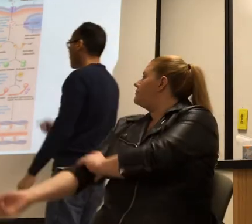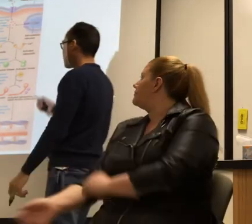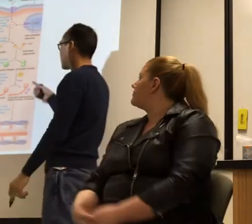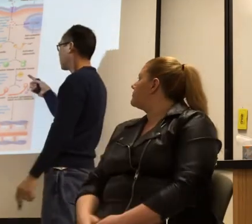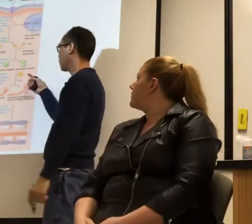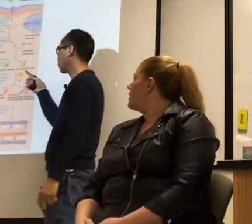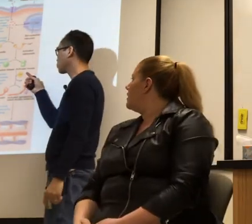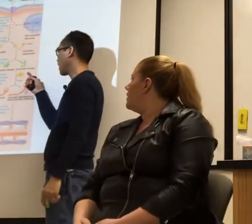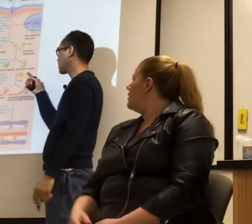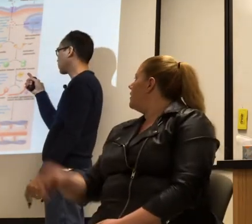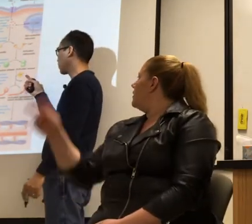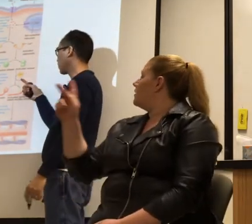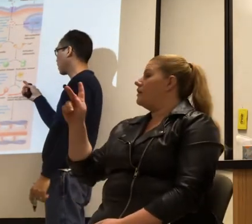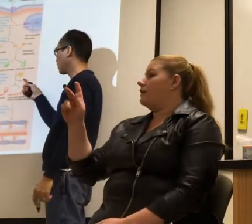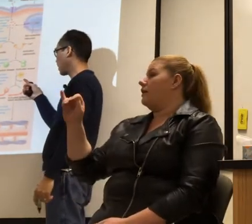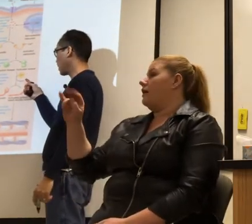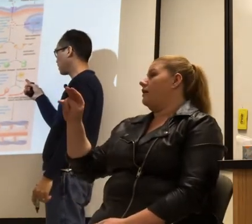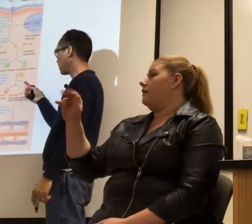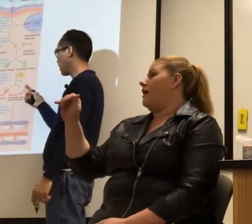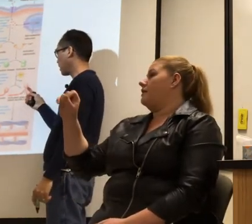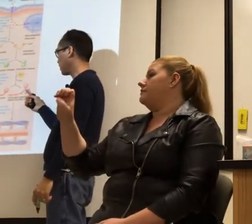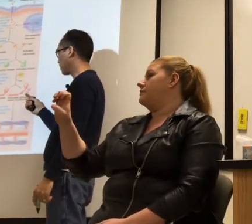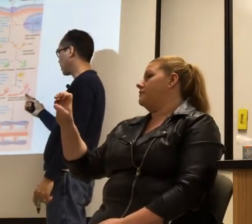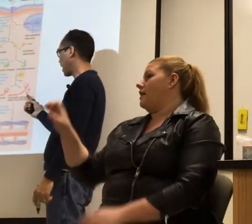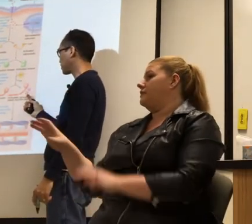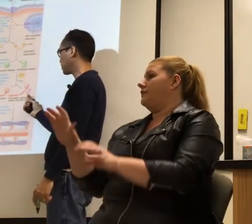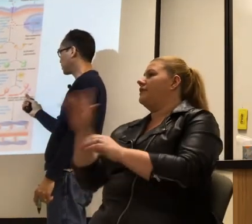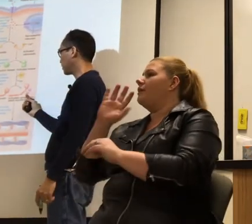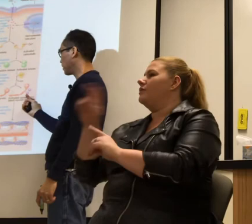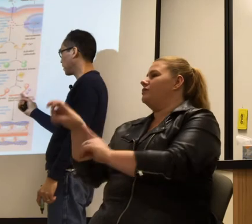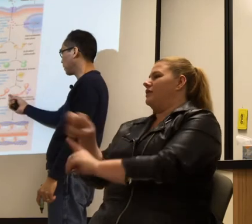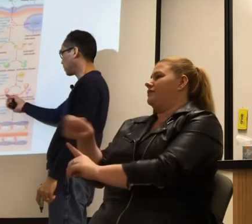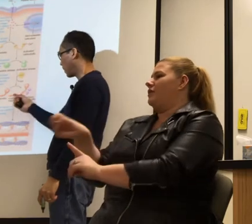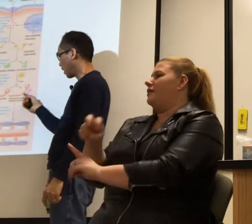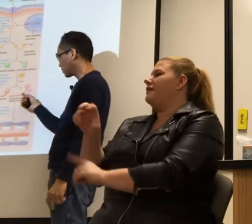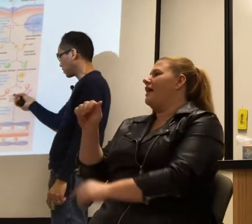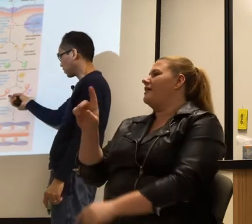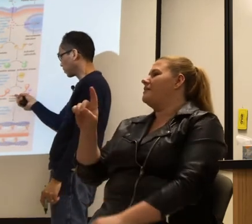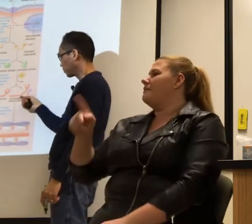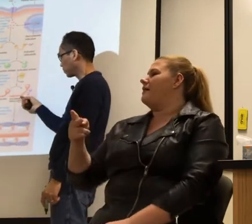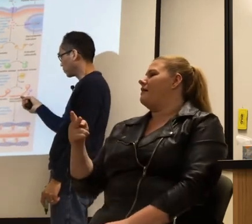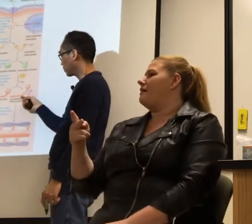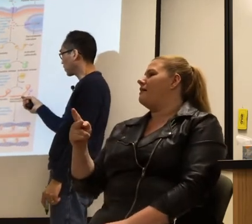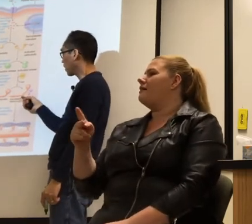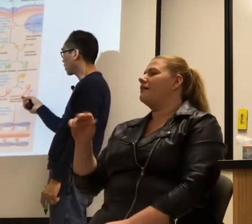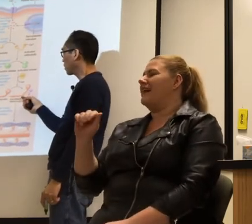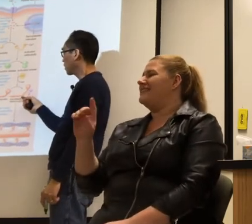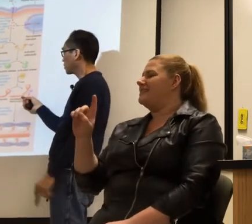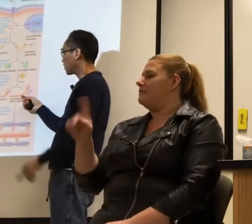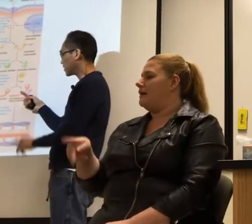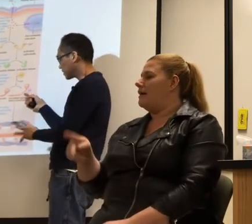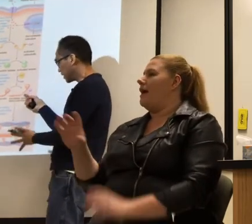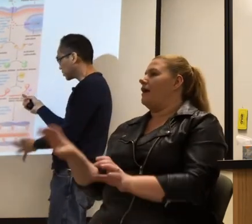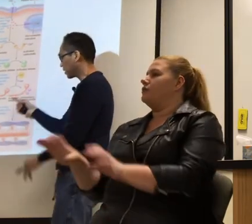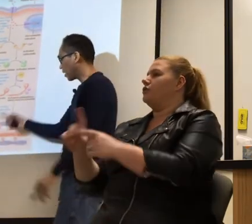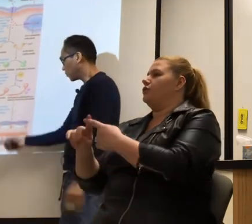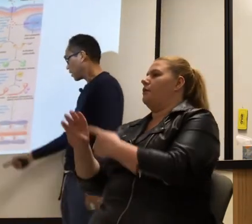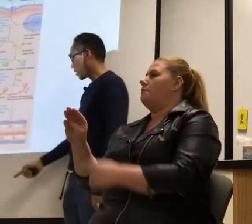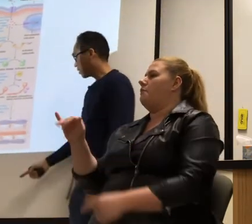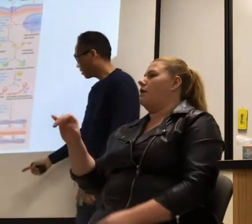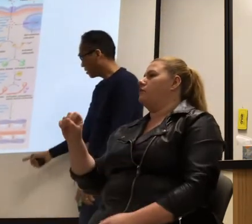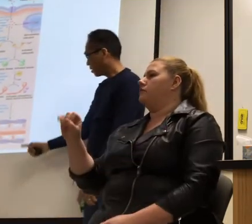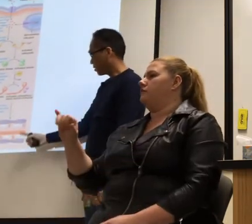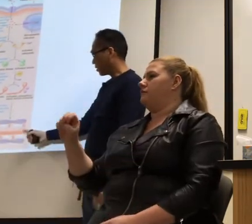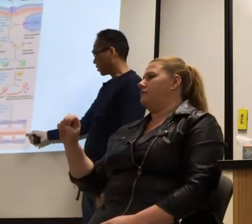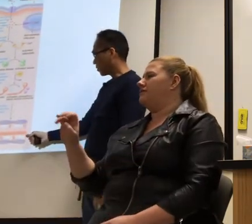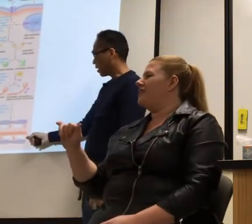So the kinase activity will transfer the ADP action to the myosin here. Okay. So that's essentially how you